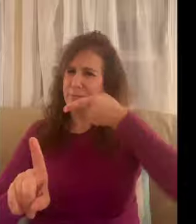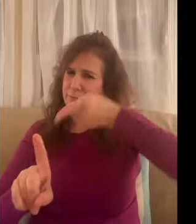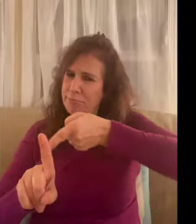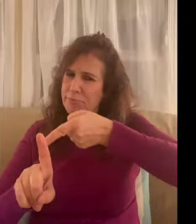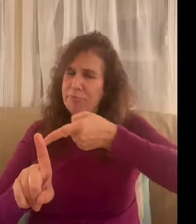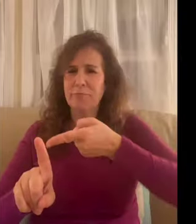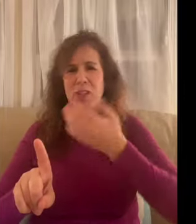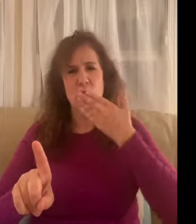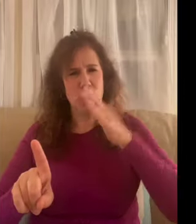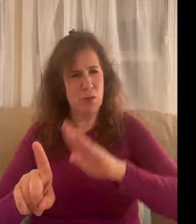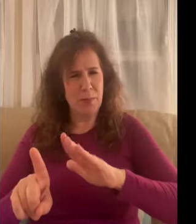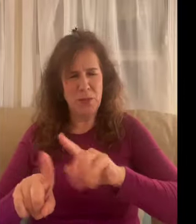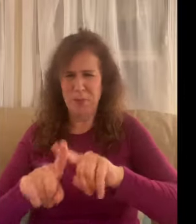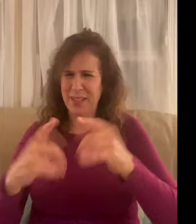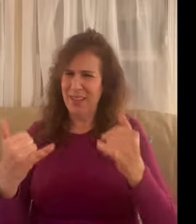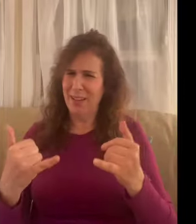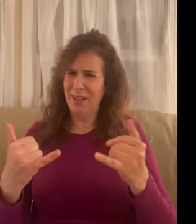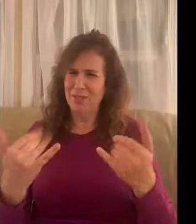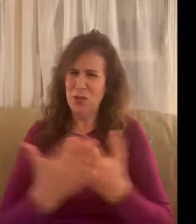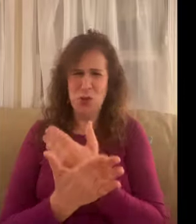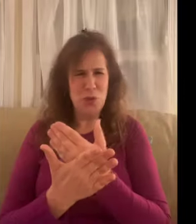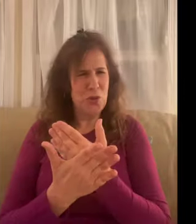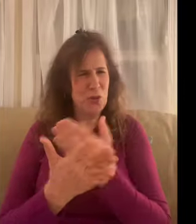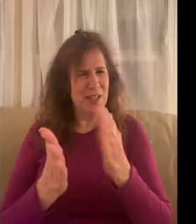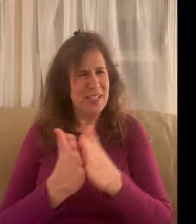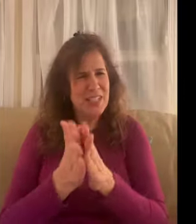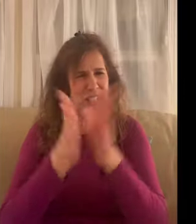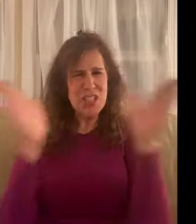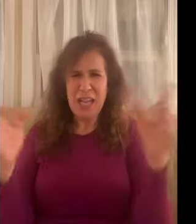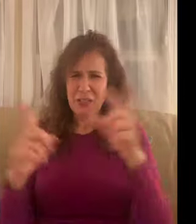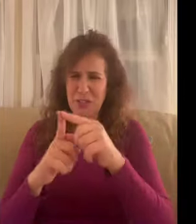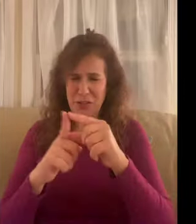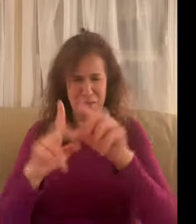kind of general term of all flesh? What does that even mean?